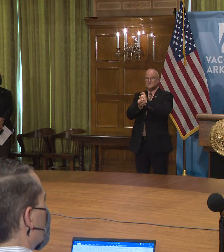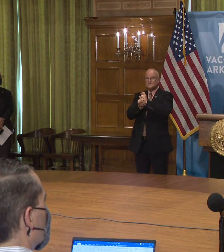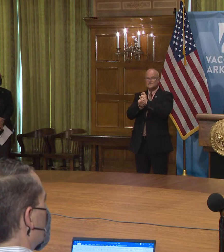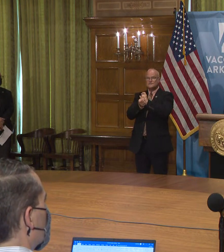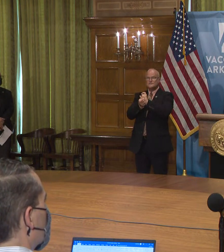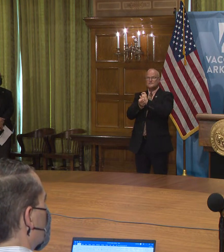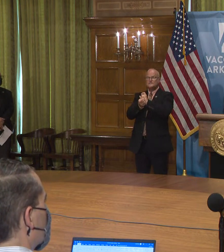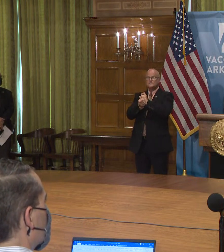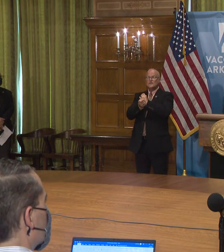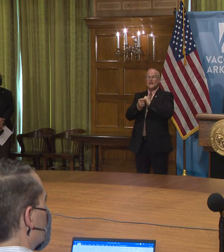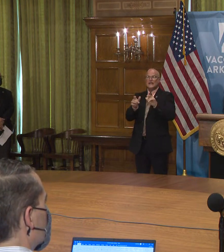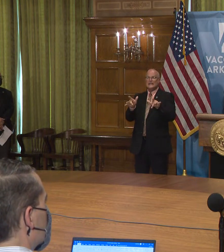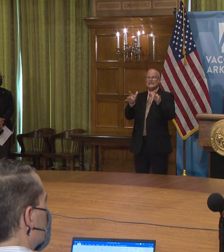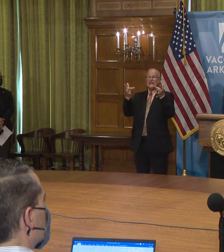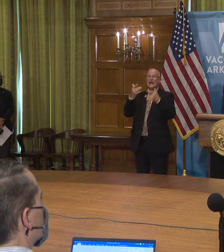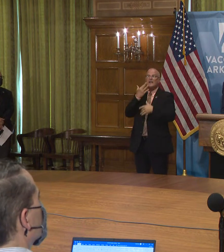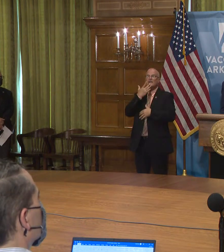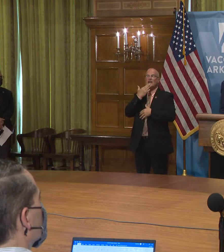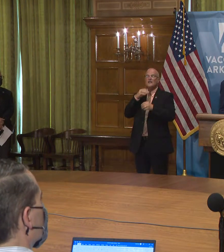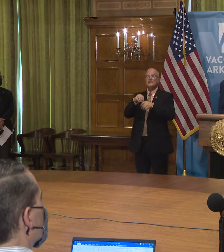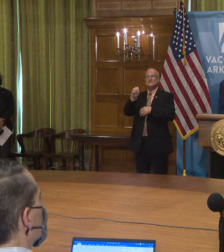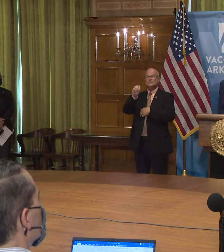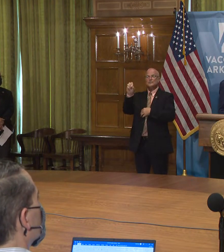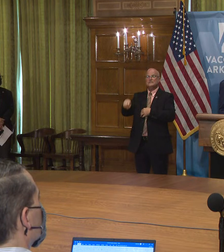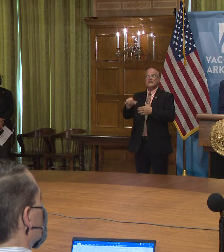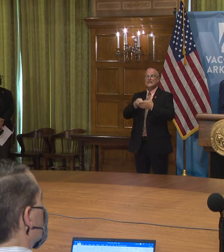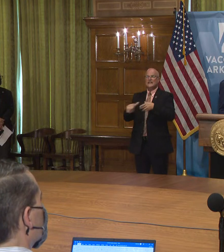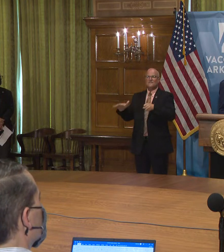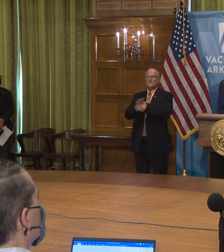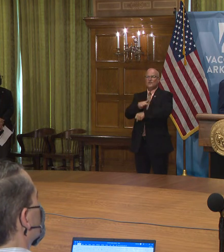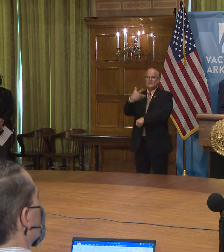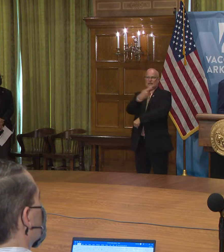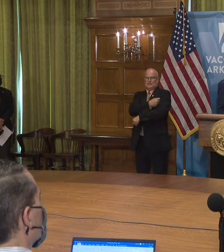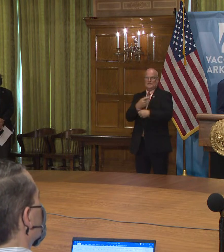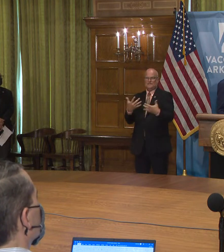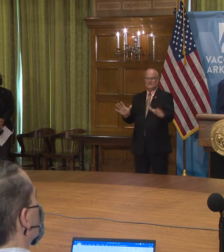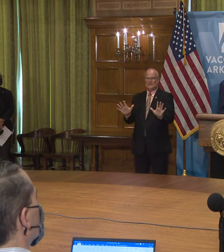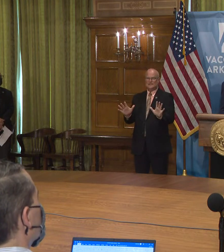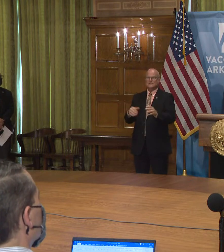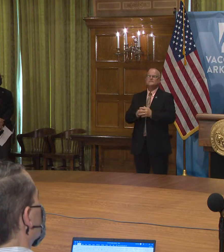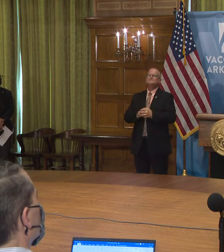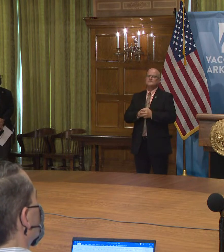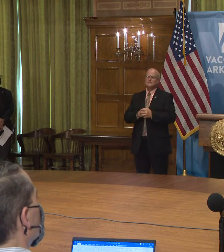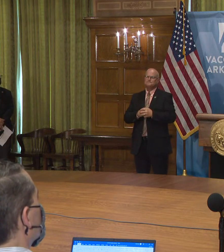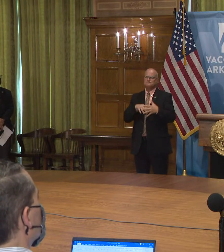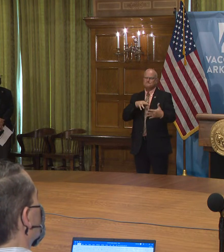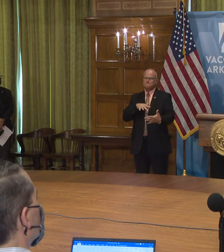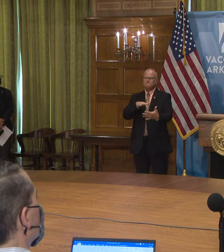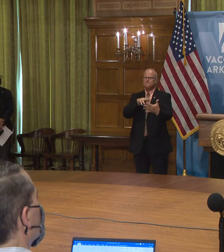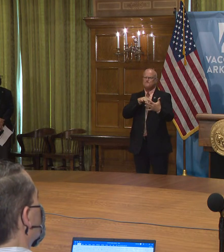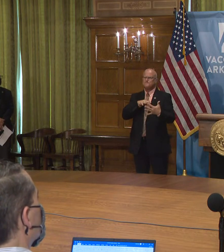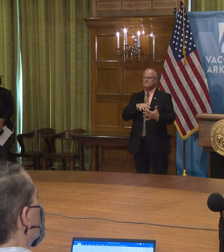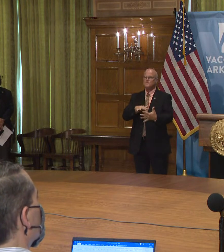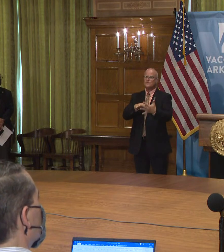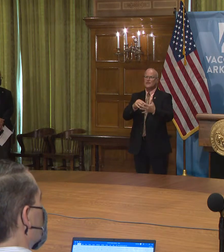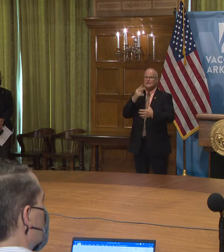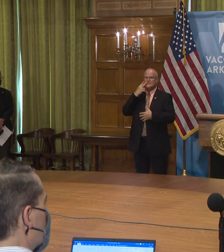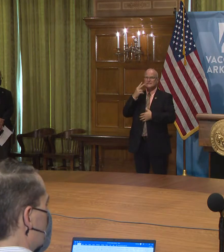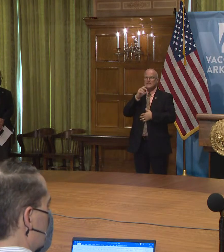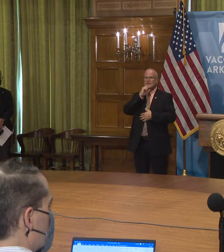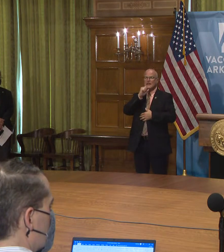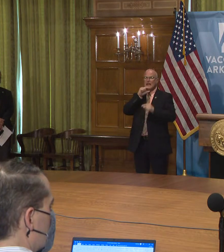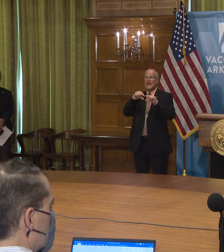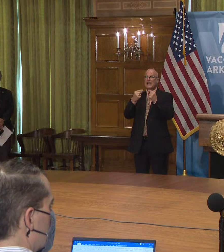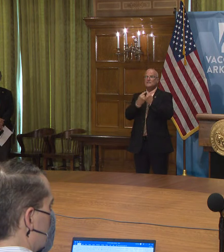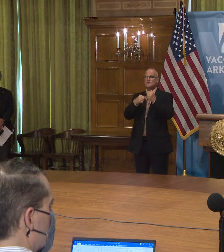the lighter color is the percent that's fully immunized. So let's look at this, and we see this is the age